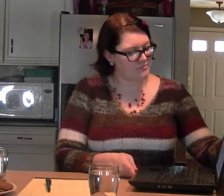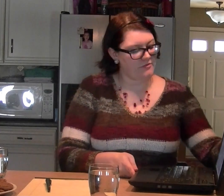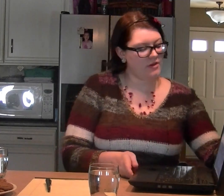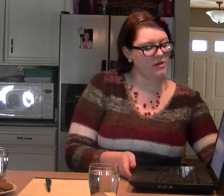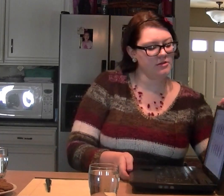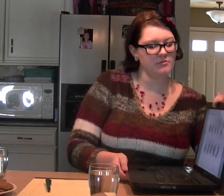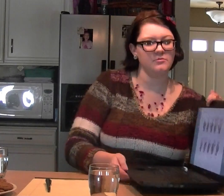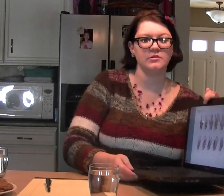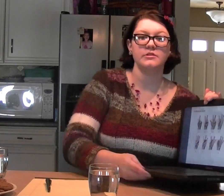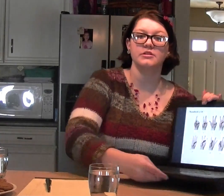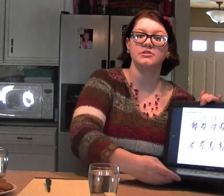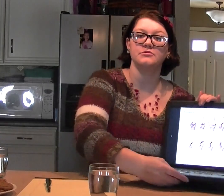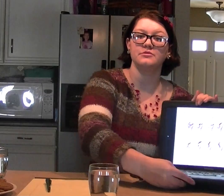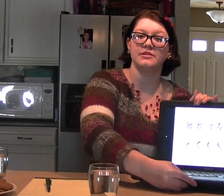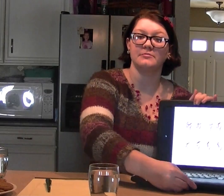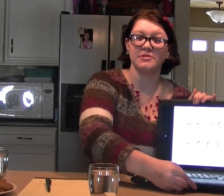Moving on, I'm going to do numbers.